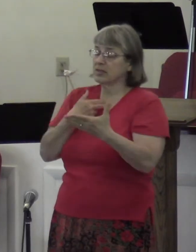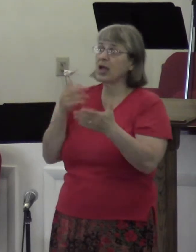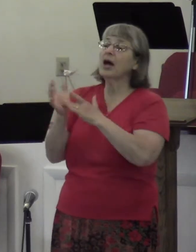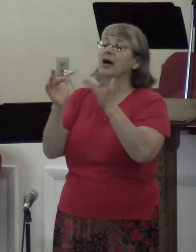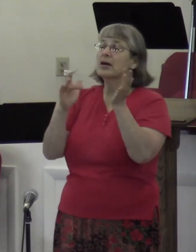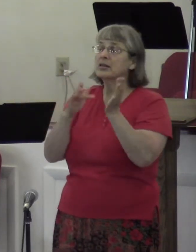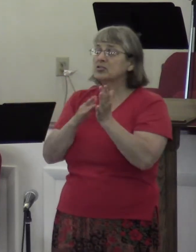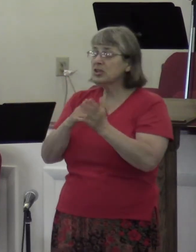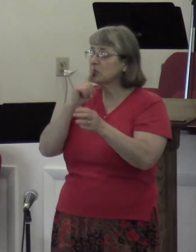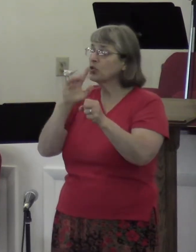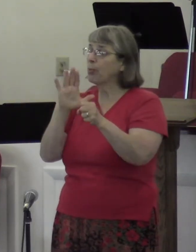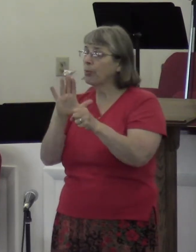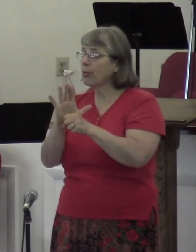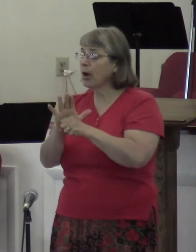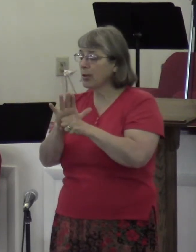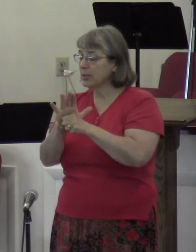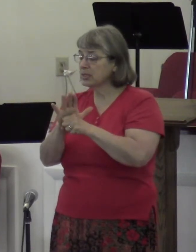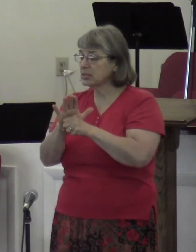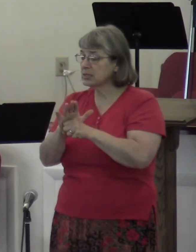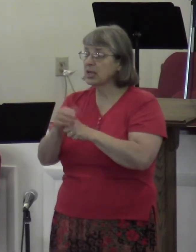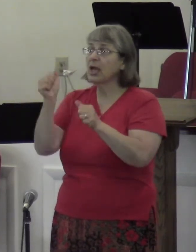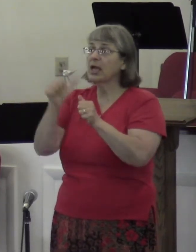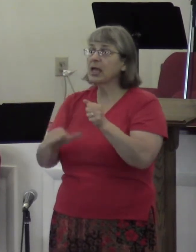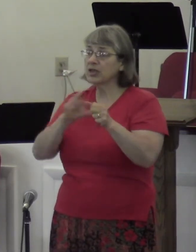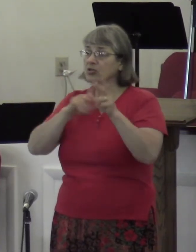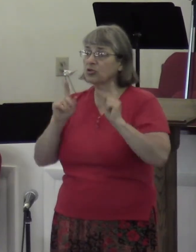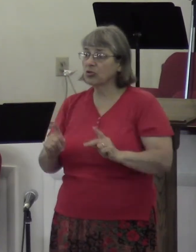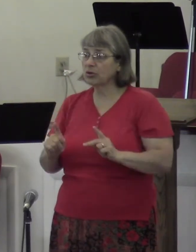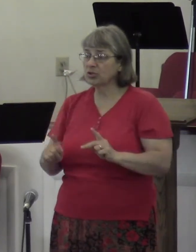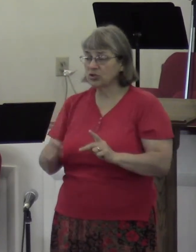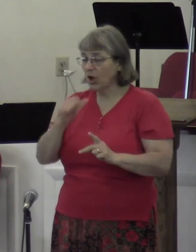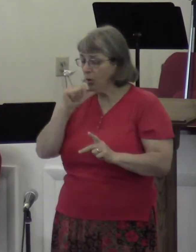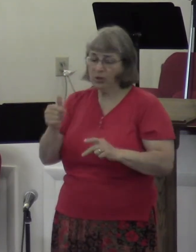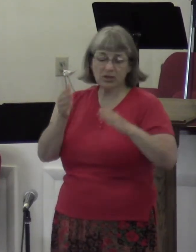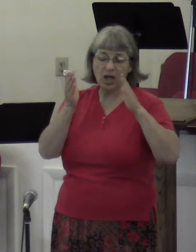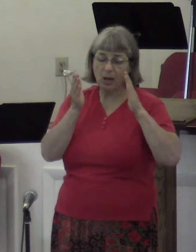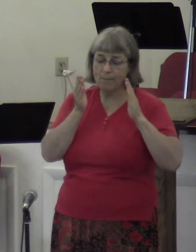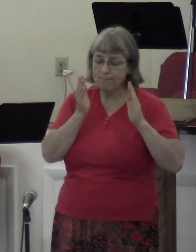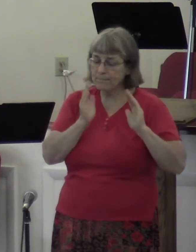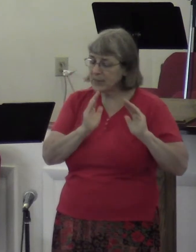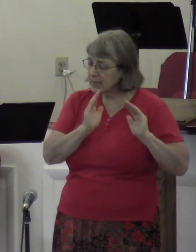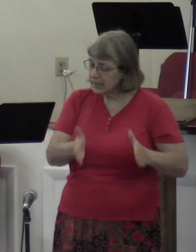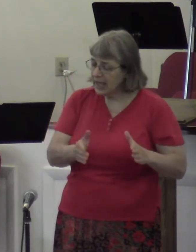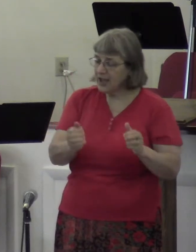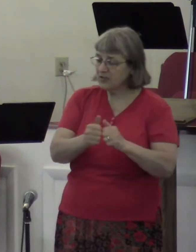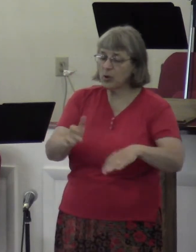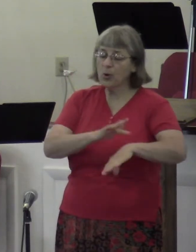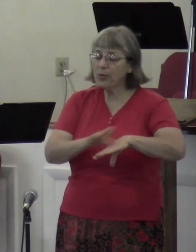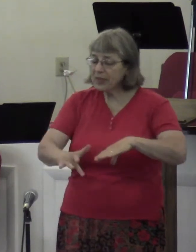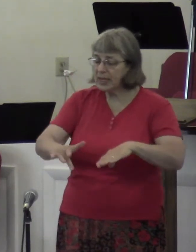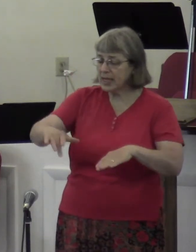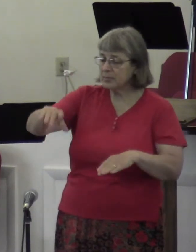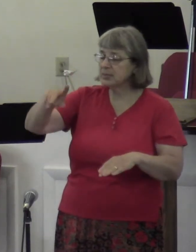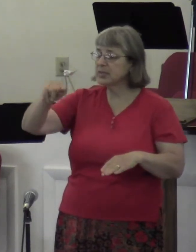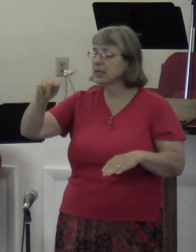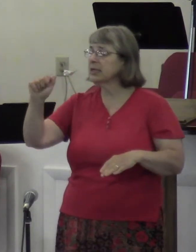Jesus promised that each Christian would not be left with an empty tank, but would be filled with the Holy